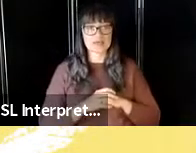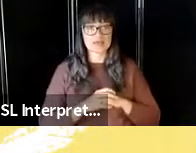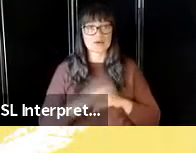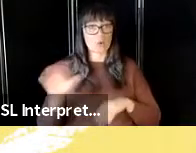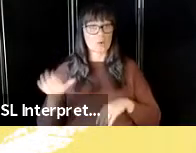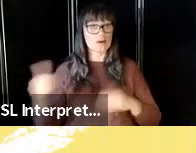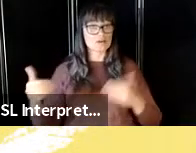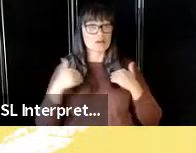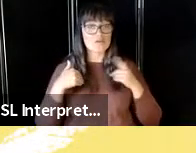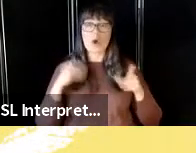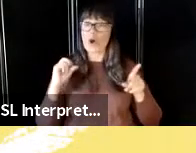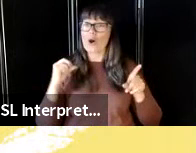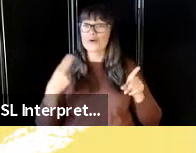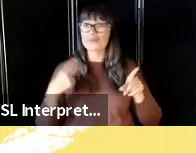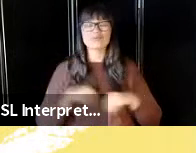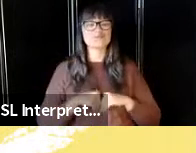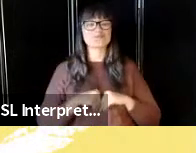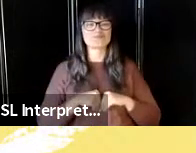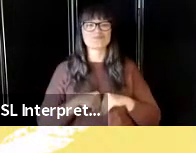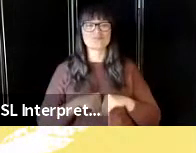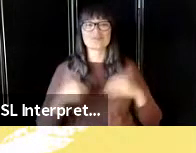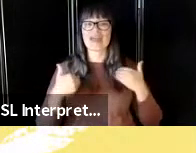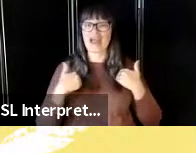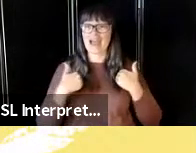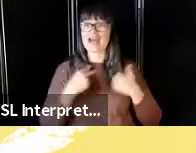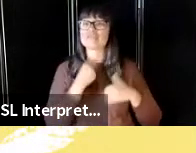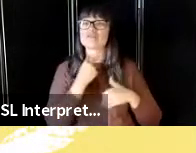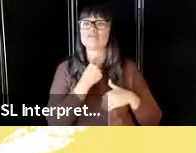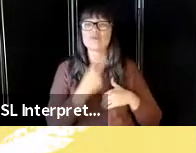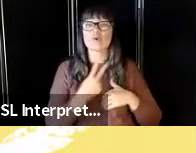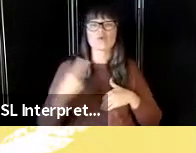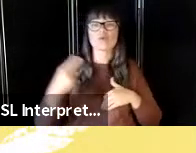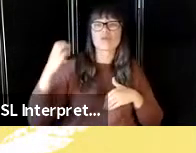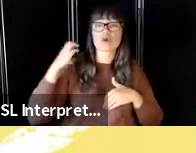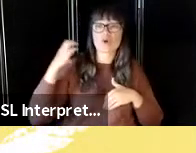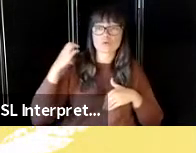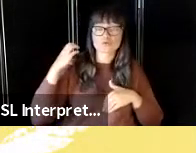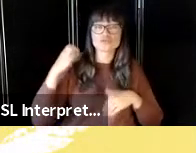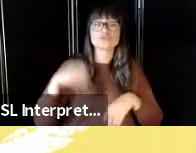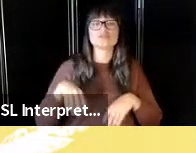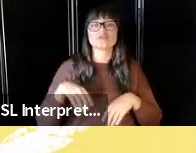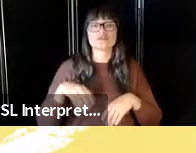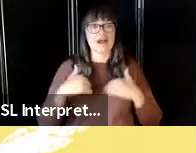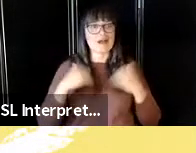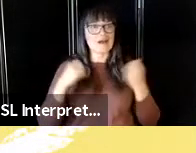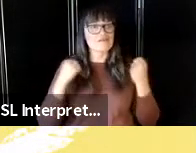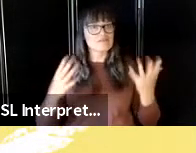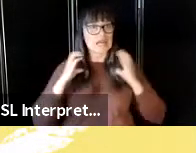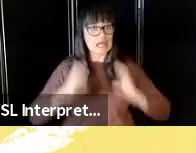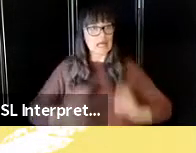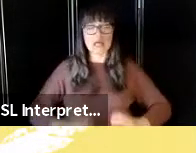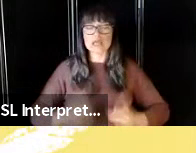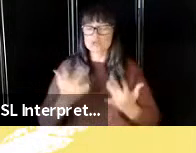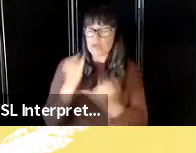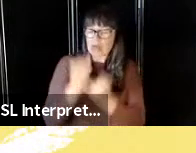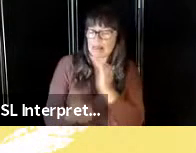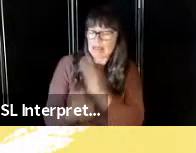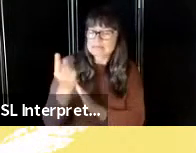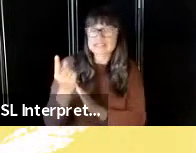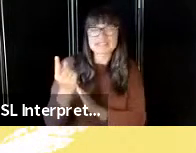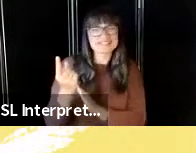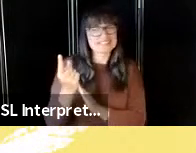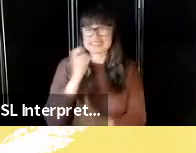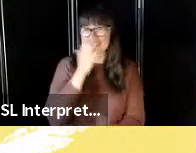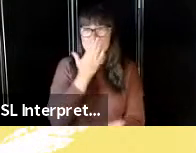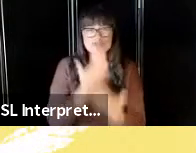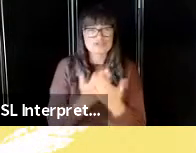do we have? Do have a vocal coach you regularly see. I have so many clients that wait till the last minute, and that is not